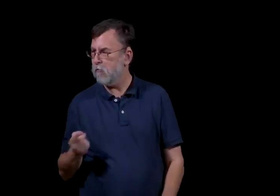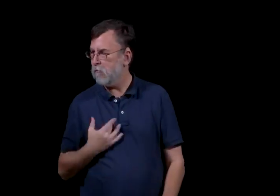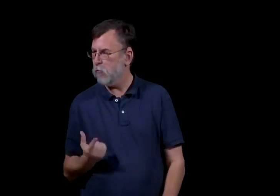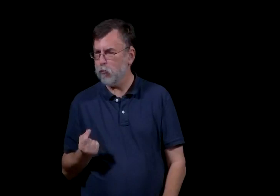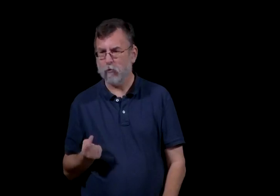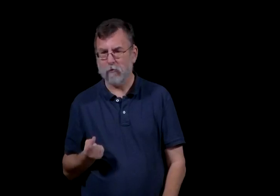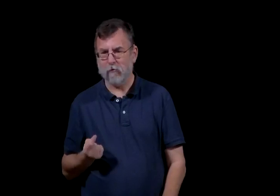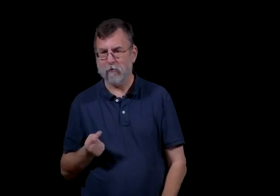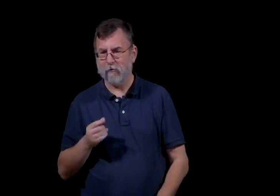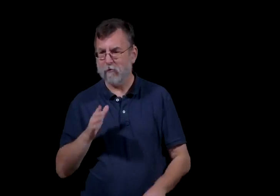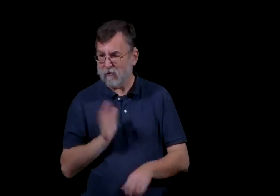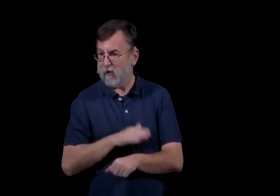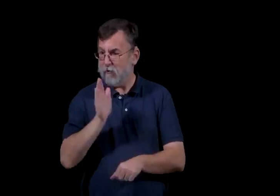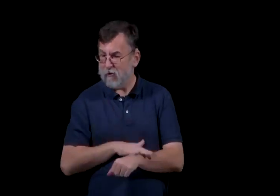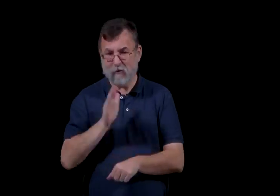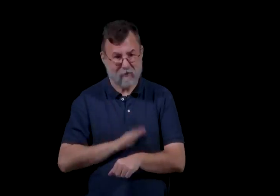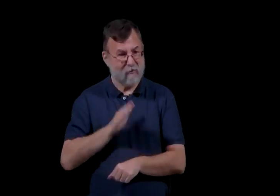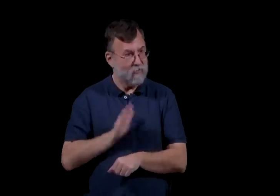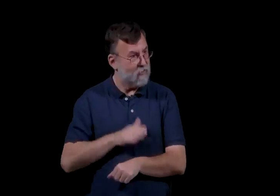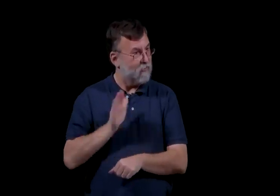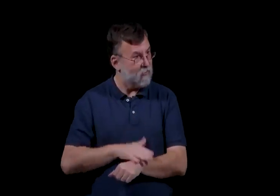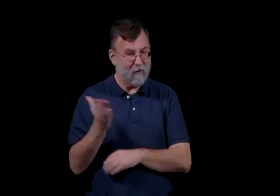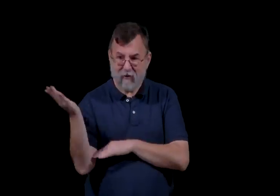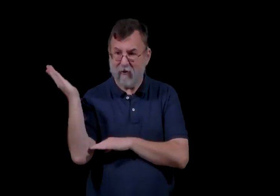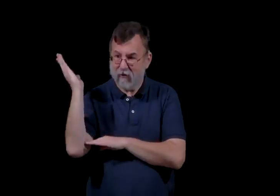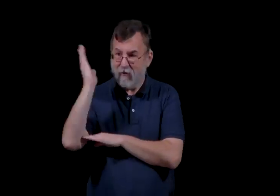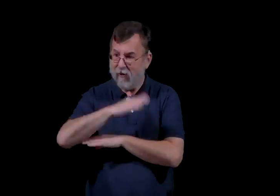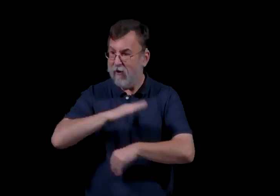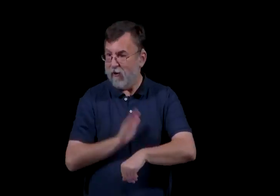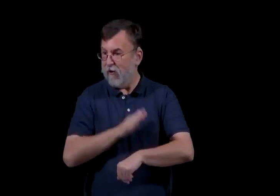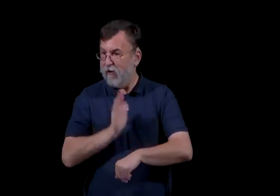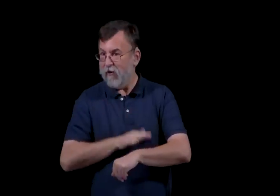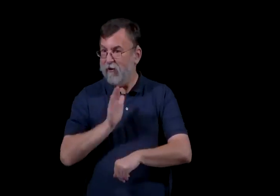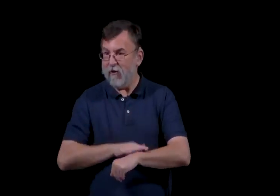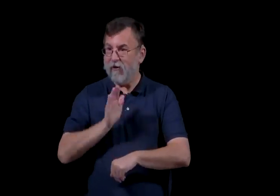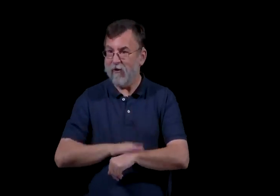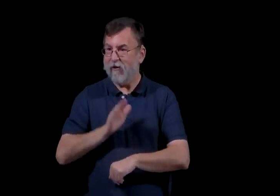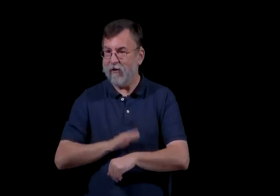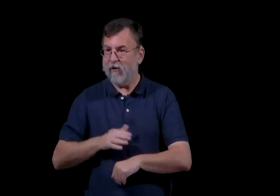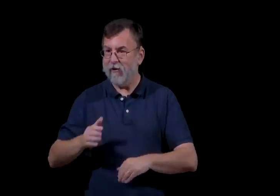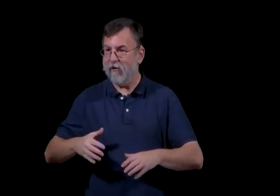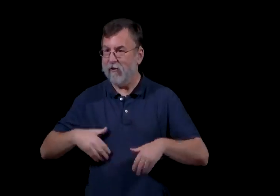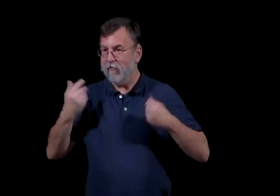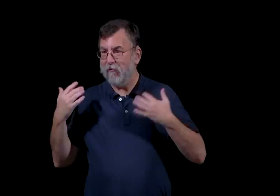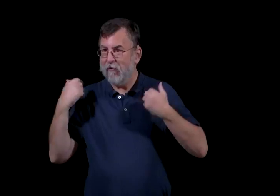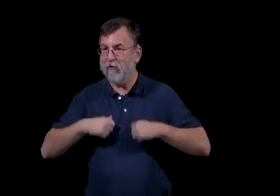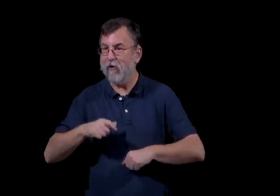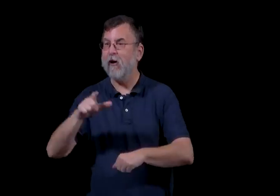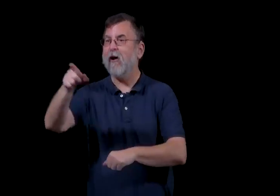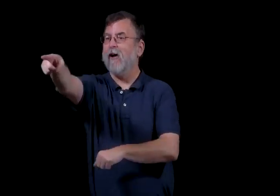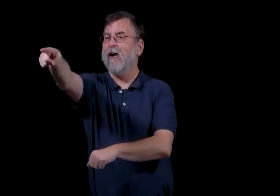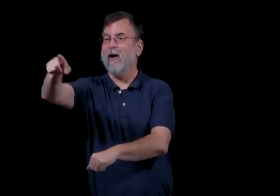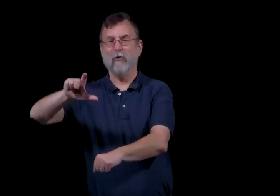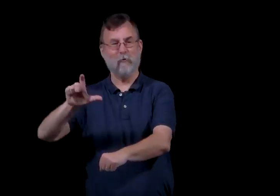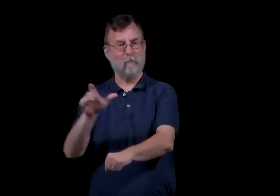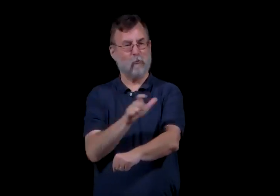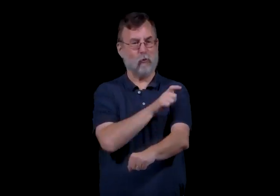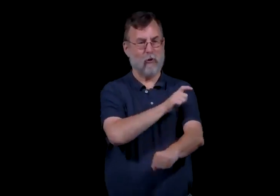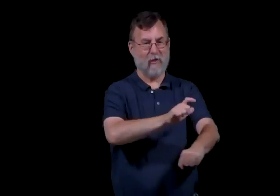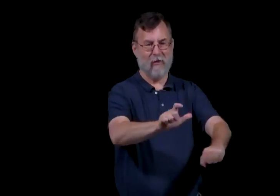do? Yeah, you swat at them all day, right? What's another option? Yes, we